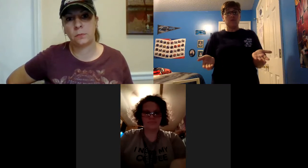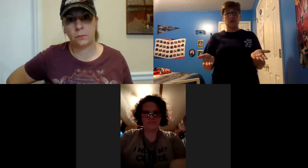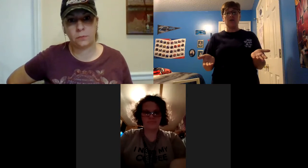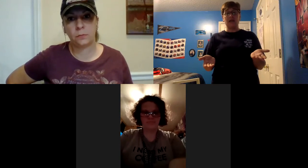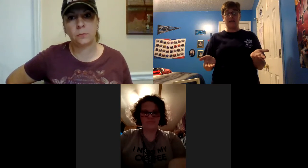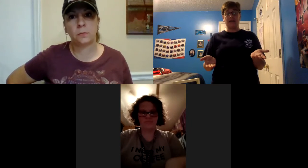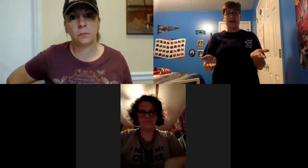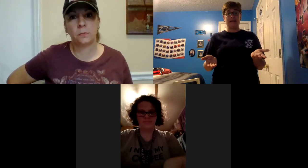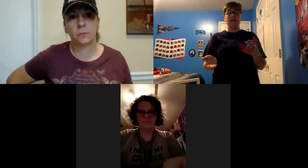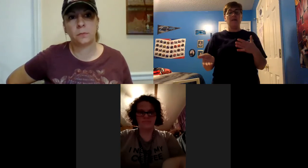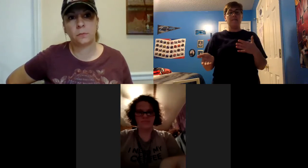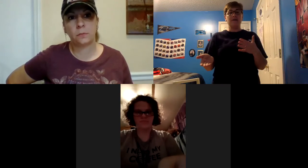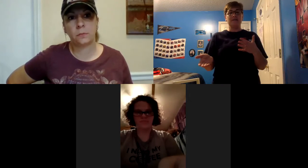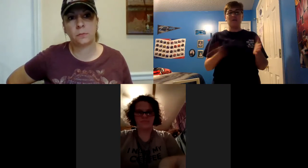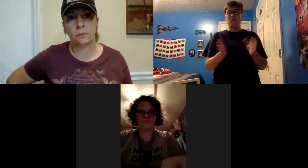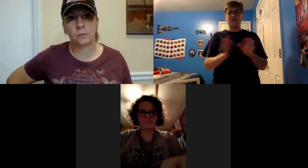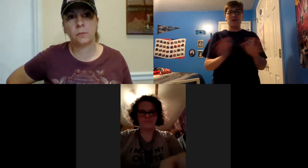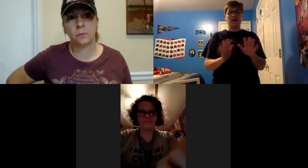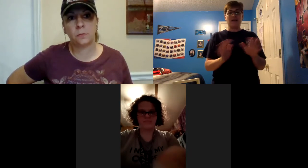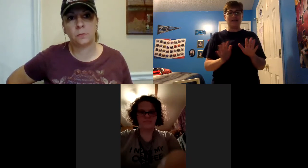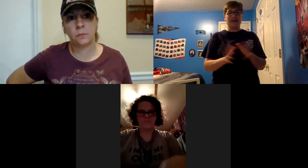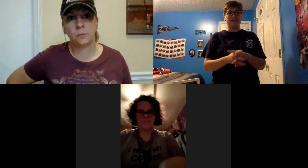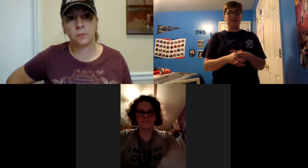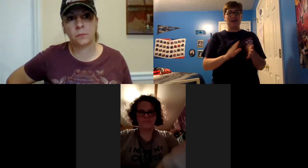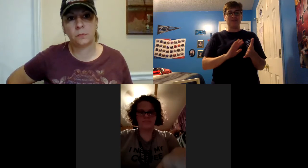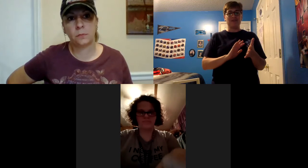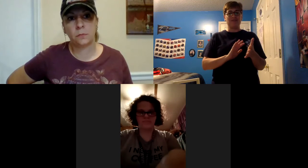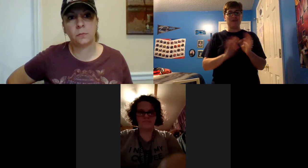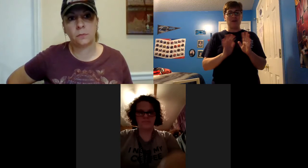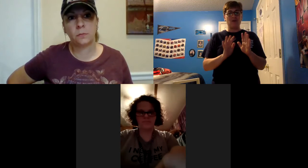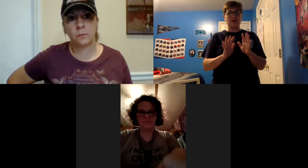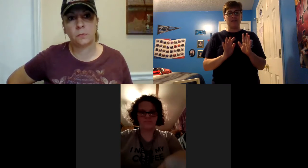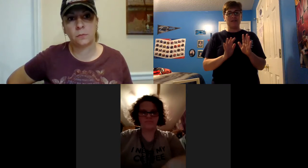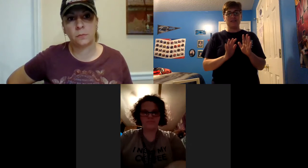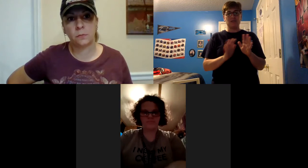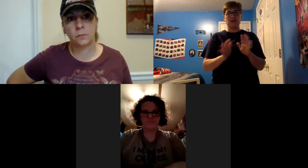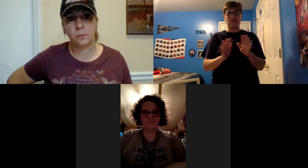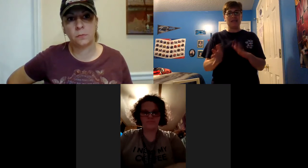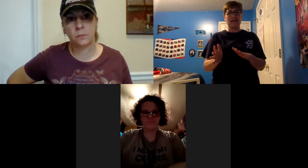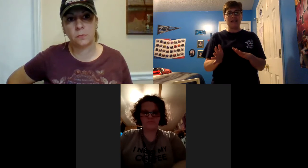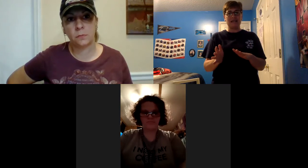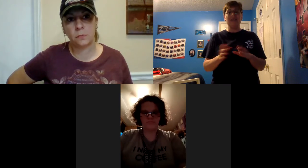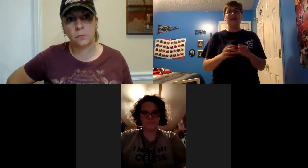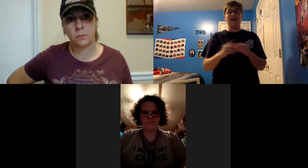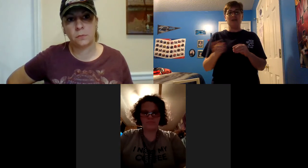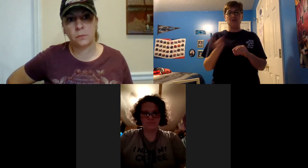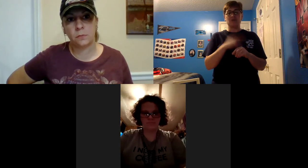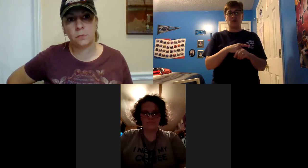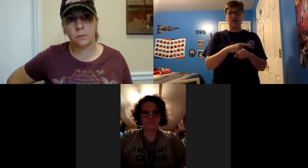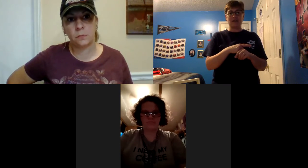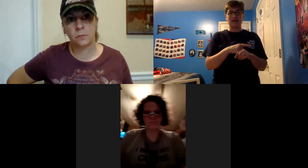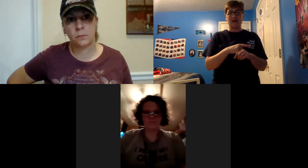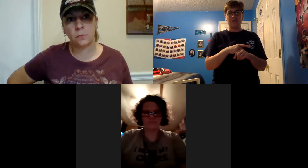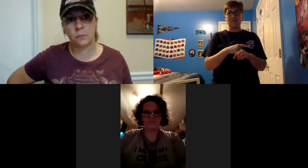Some words are like that, but some words are not like that. You have to figure out what it is the speaker's saying and use